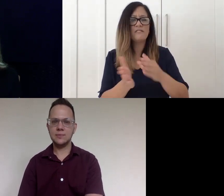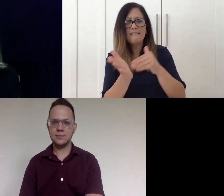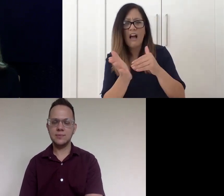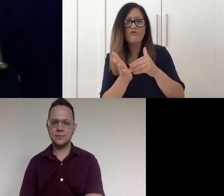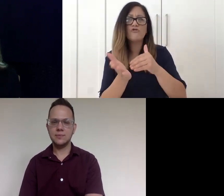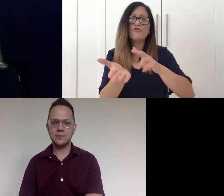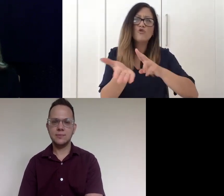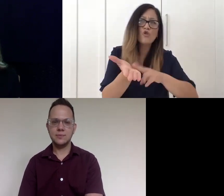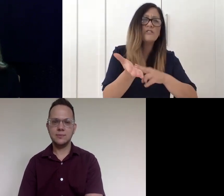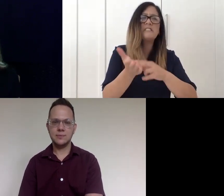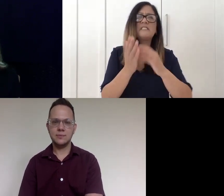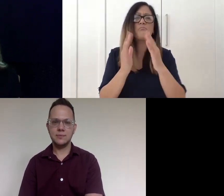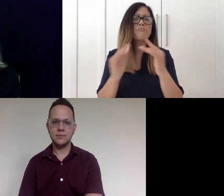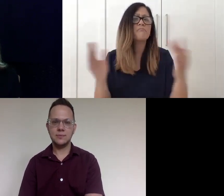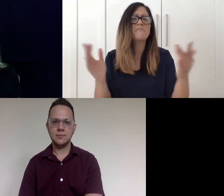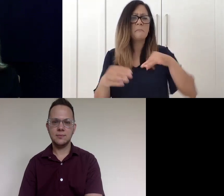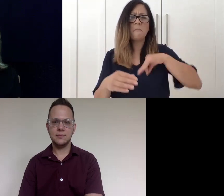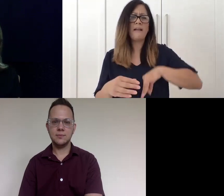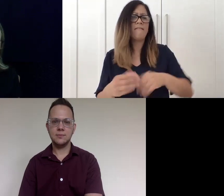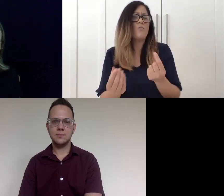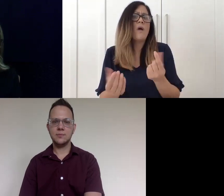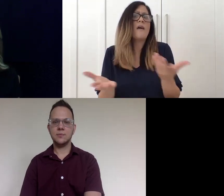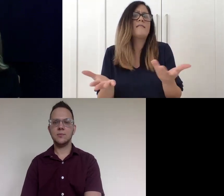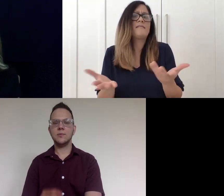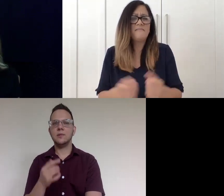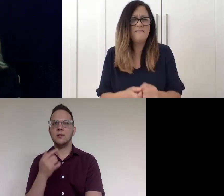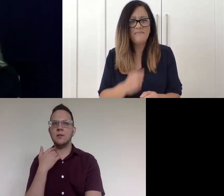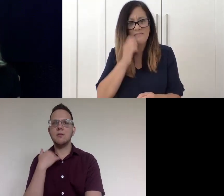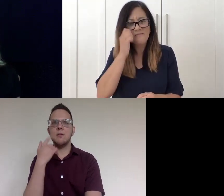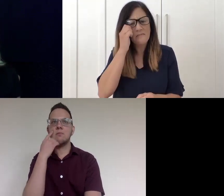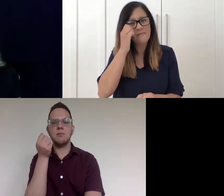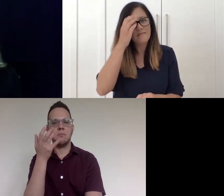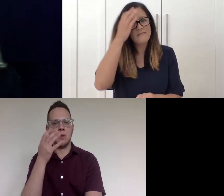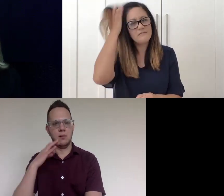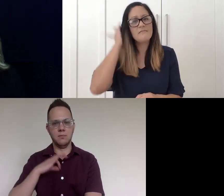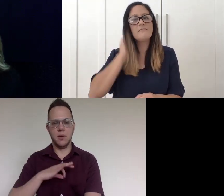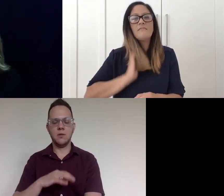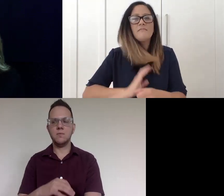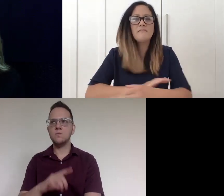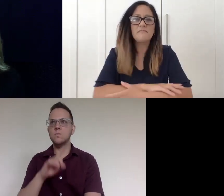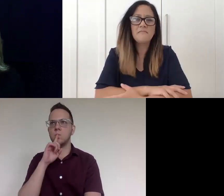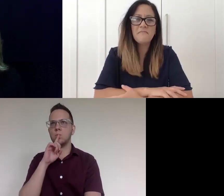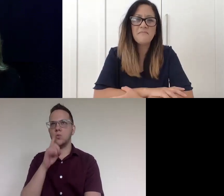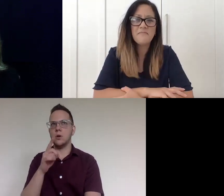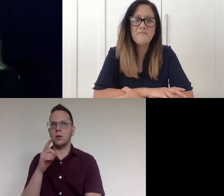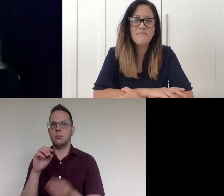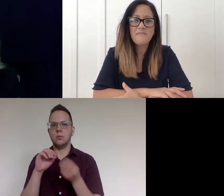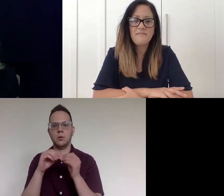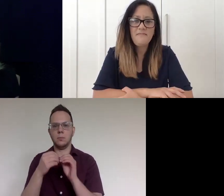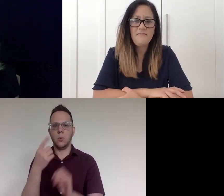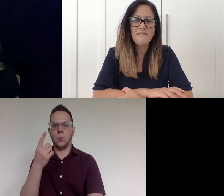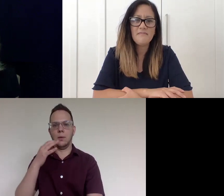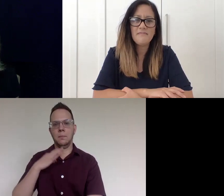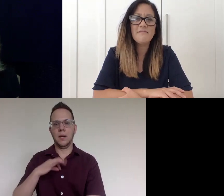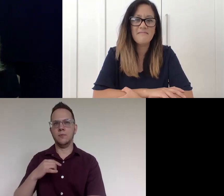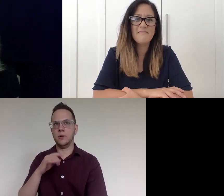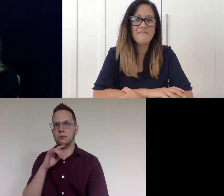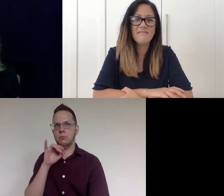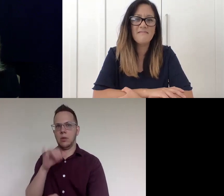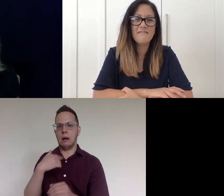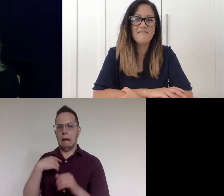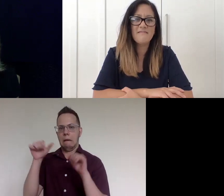of seeing a deaf or hard of hearing healthcare professional? A doctor, a nurse. What are some of the